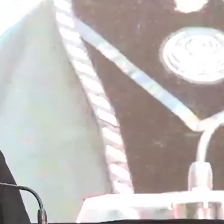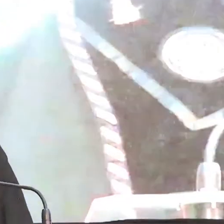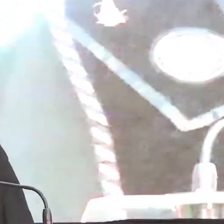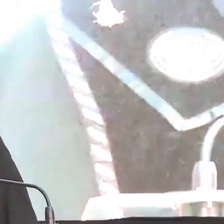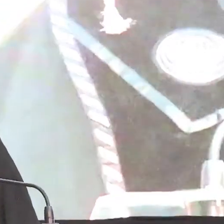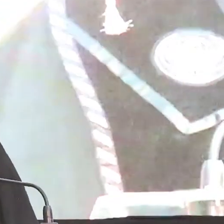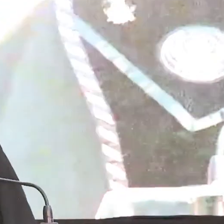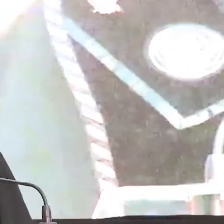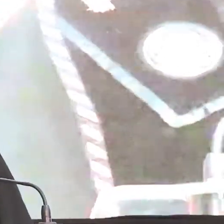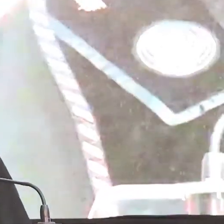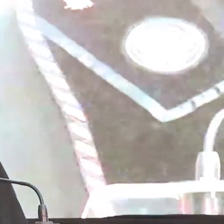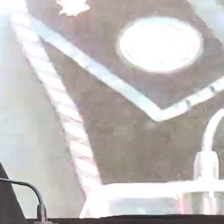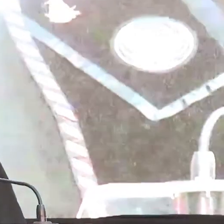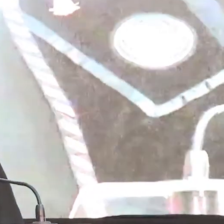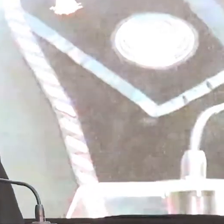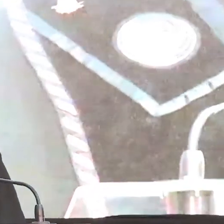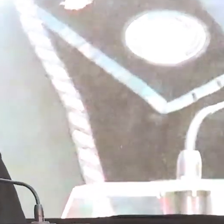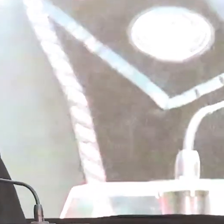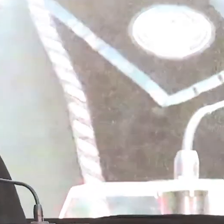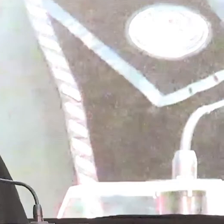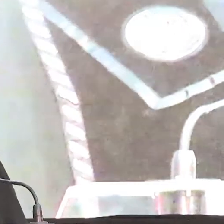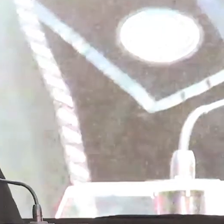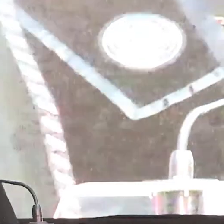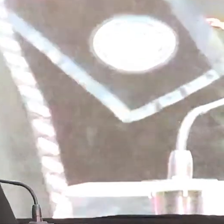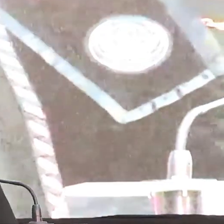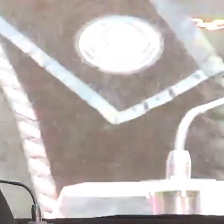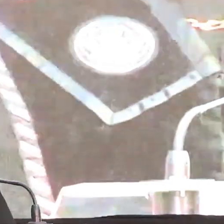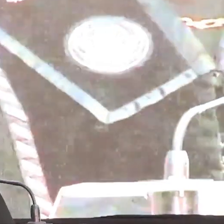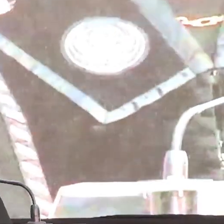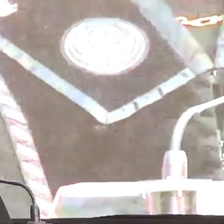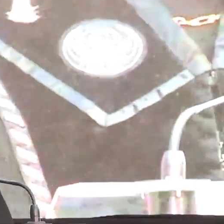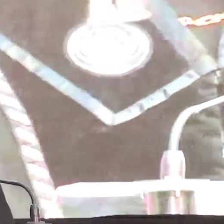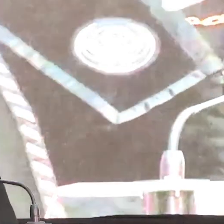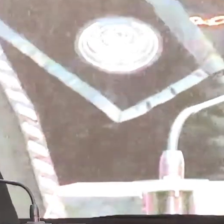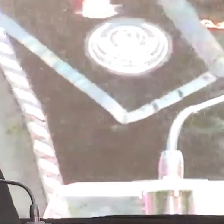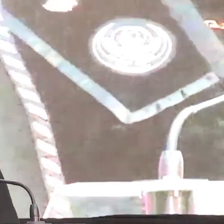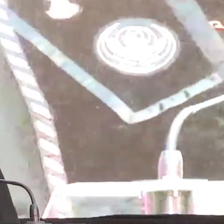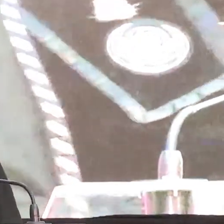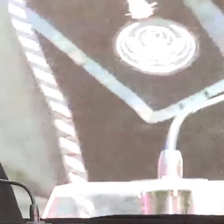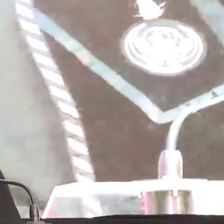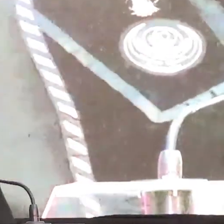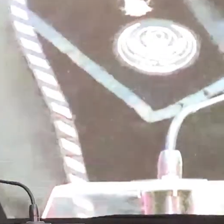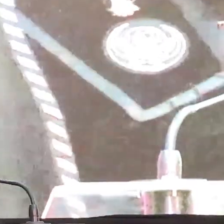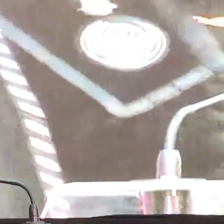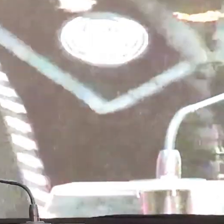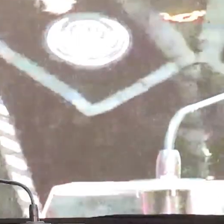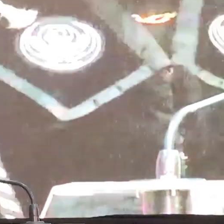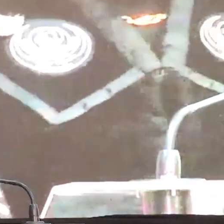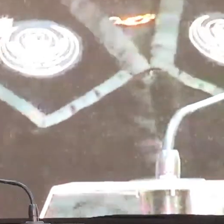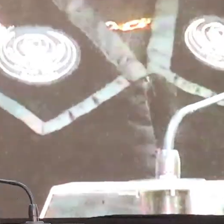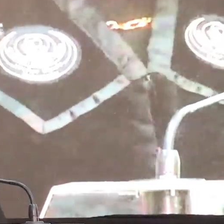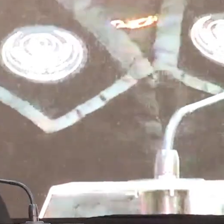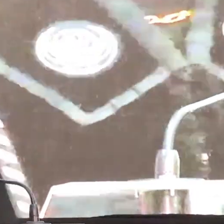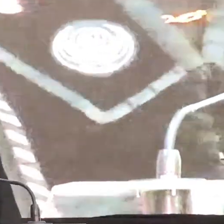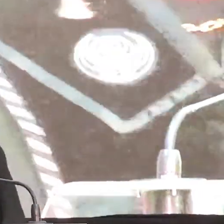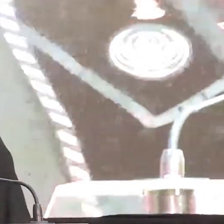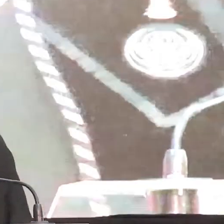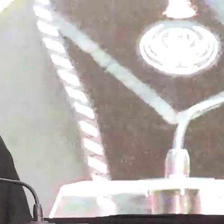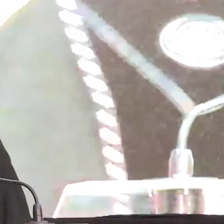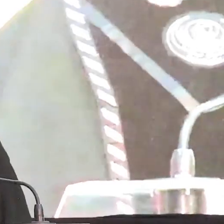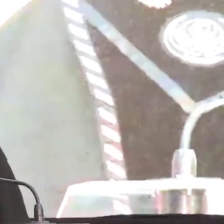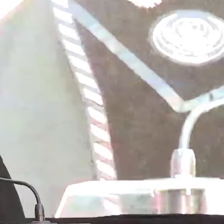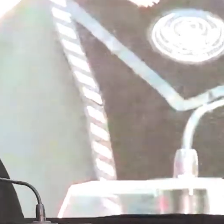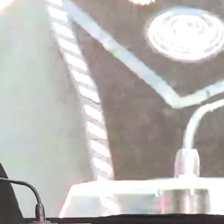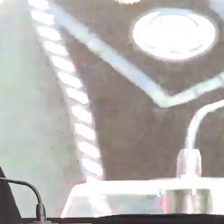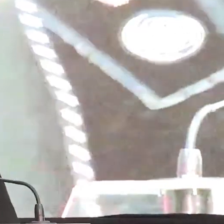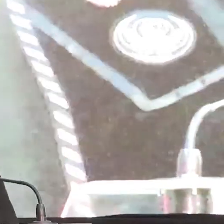Nipaga. So I was expecting Lea Iquaya because Namdan Ginda Kule Junior Nasa High School. I